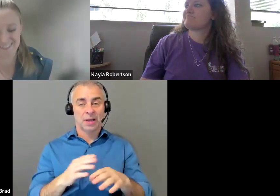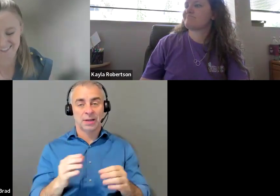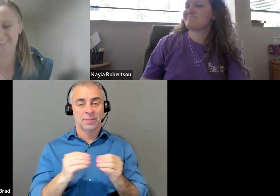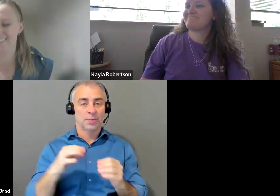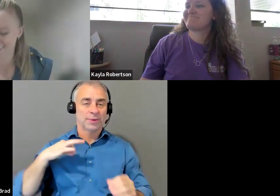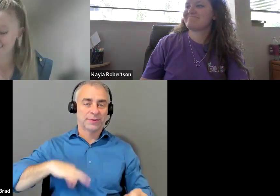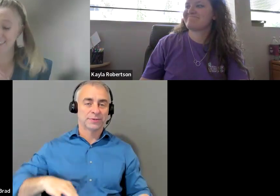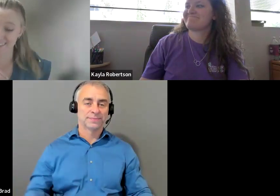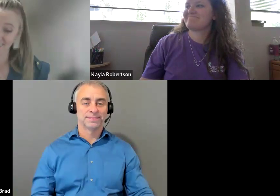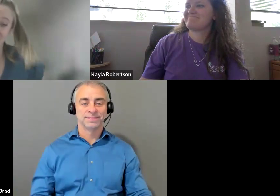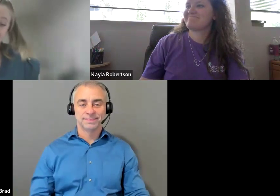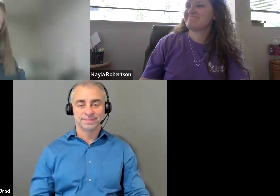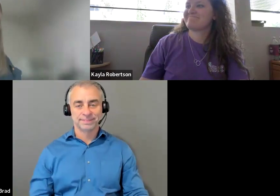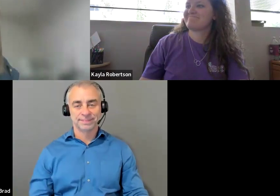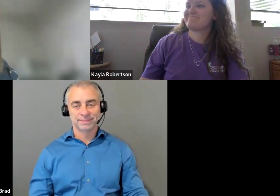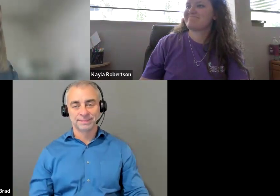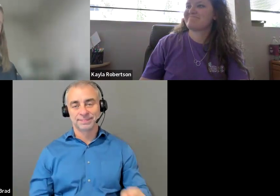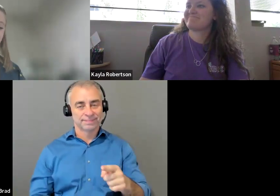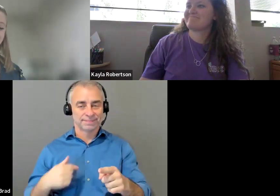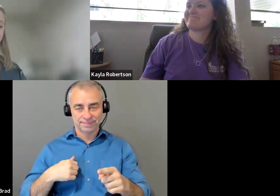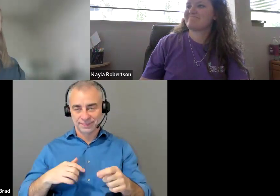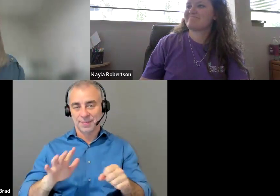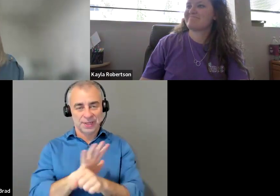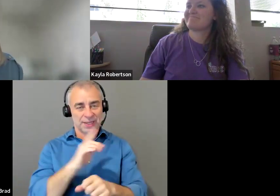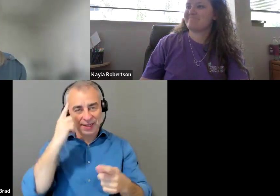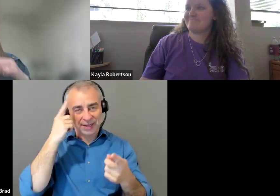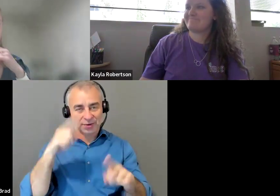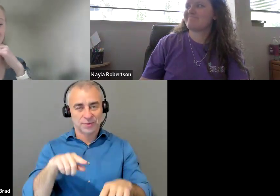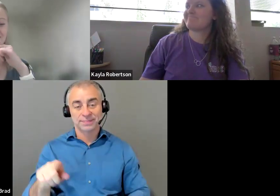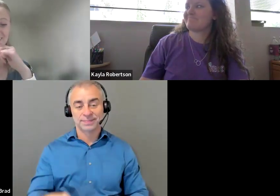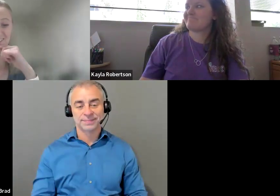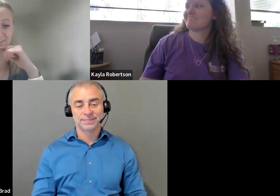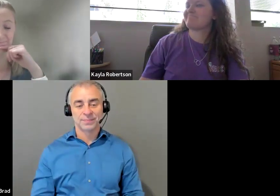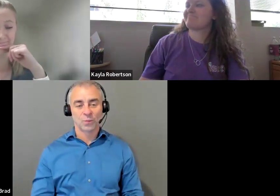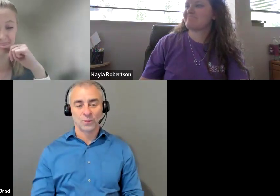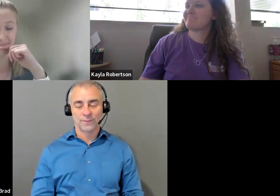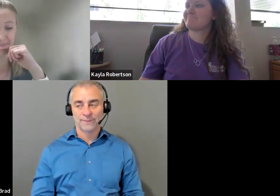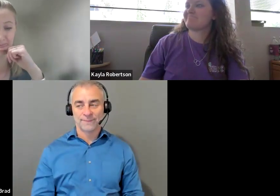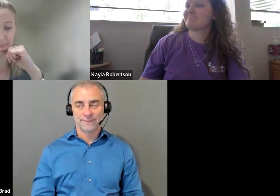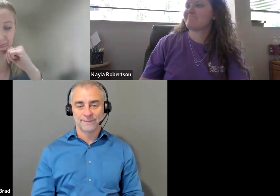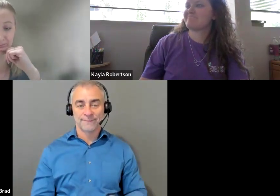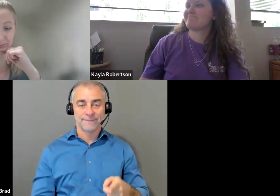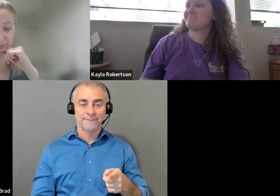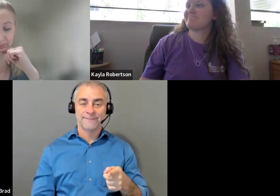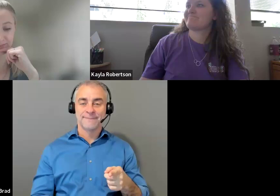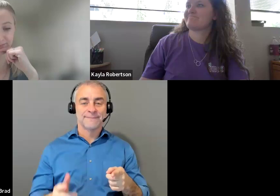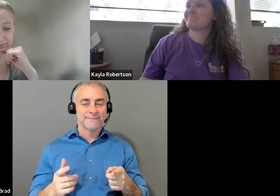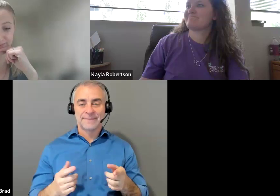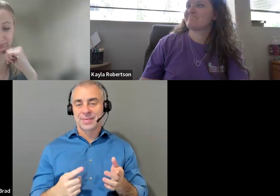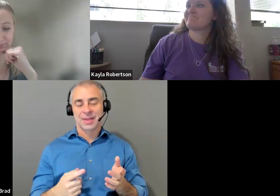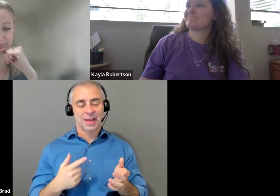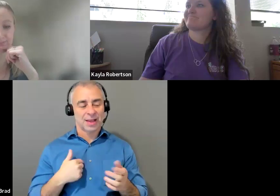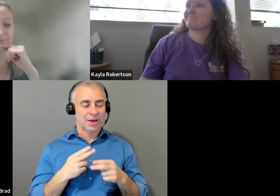That I definitely agree. I get it. It's an adventure with trying to figure